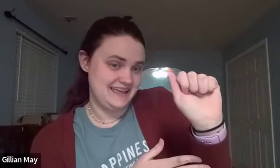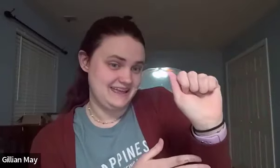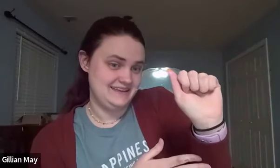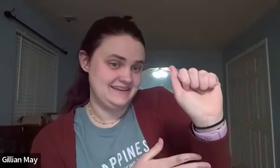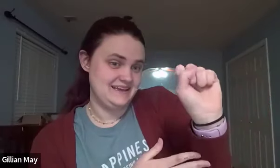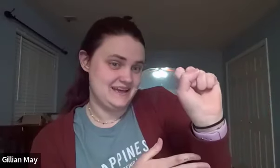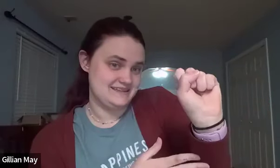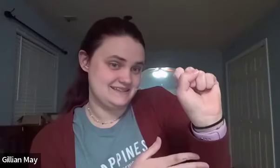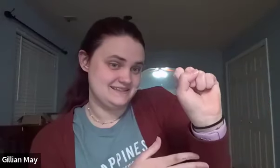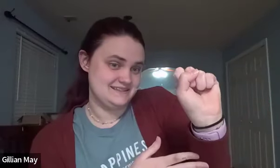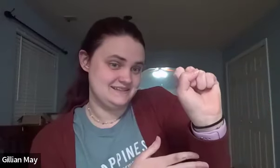ASL.